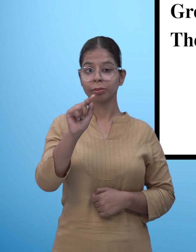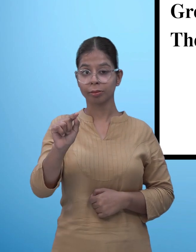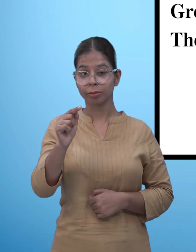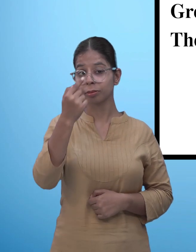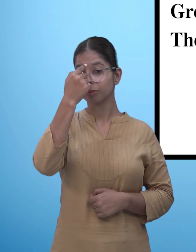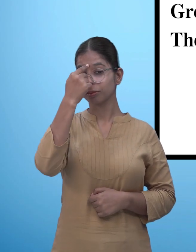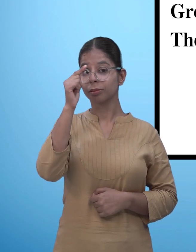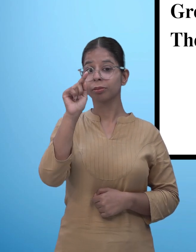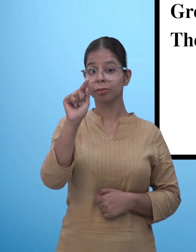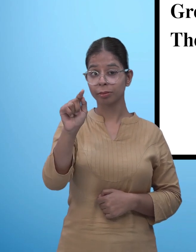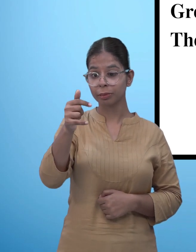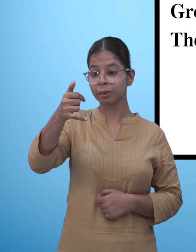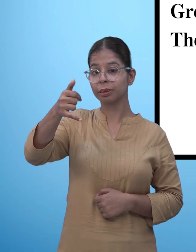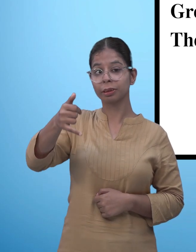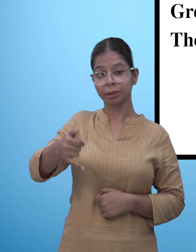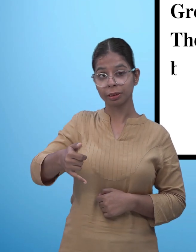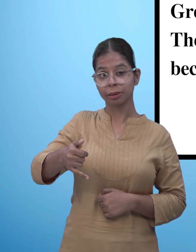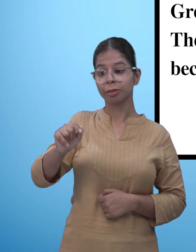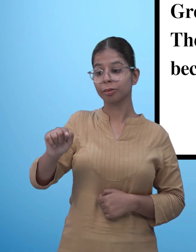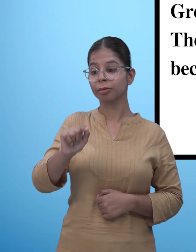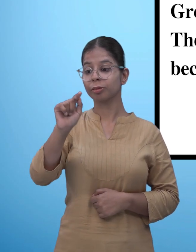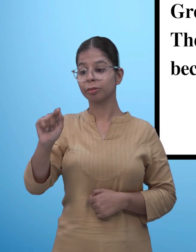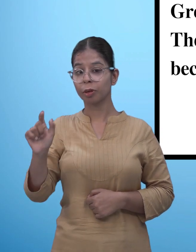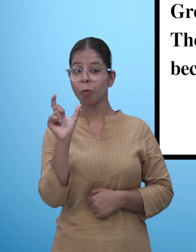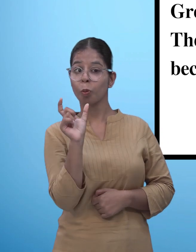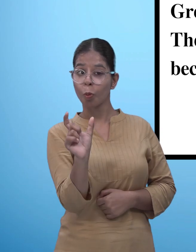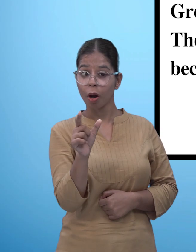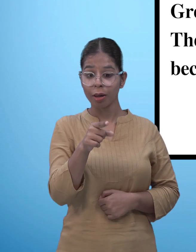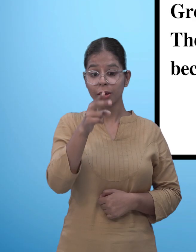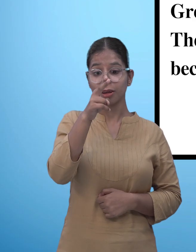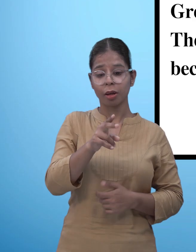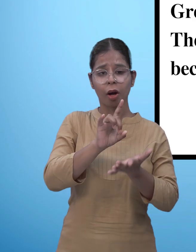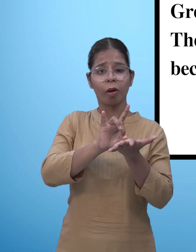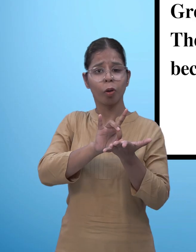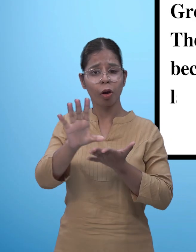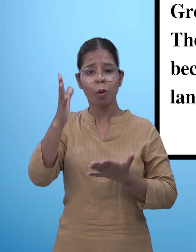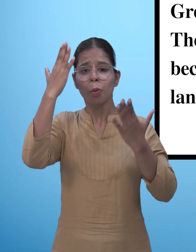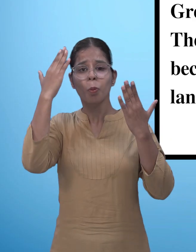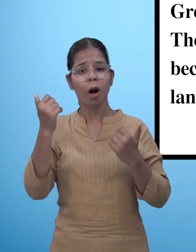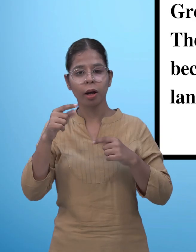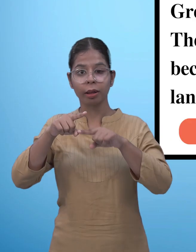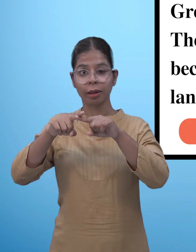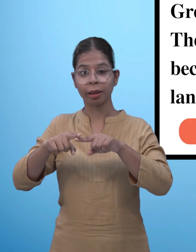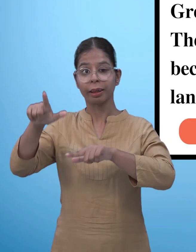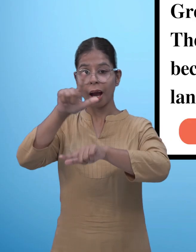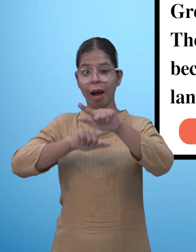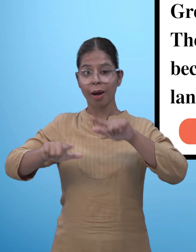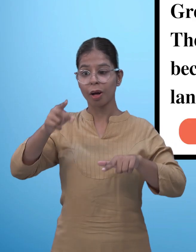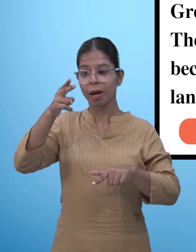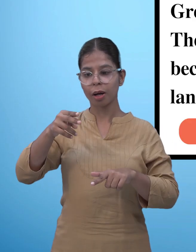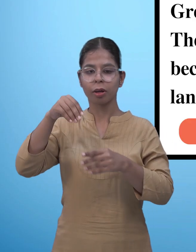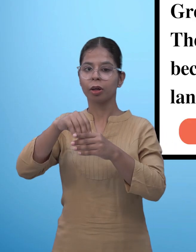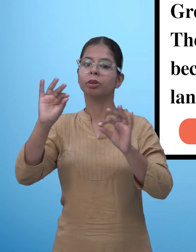the initial letter H of Hindu because this letter did not exist in their Greek language. So,